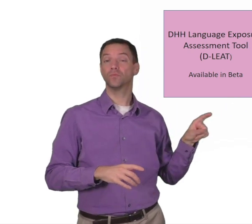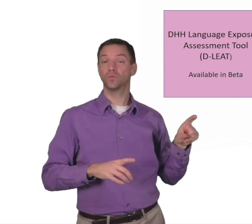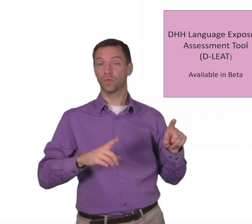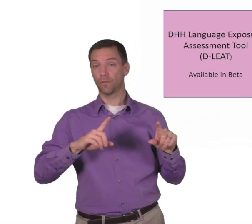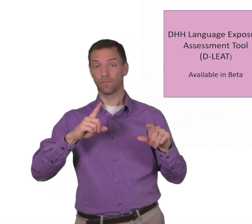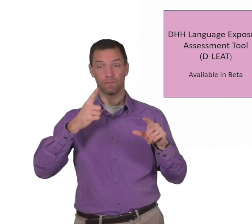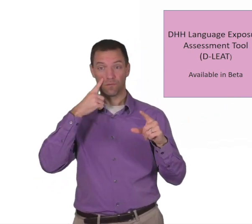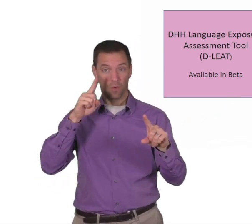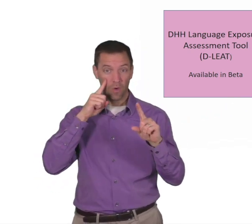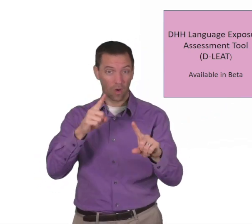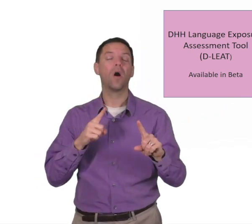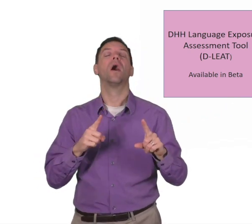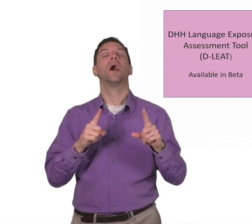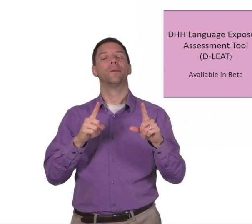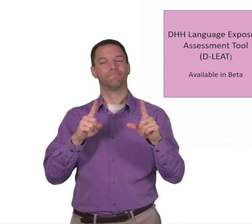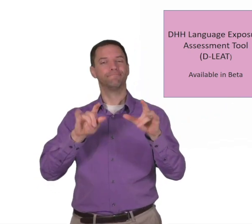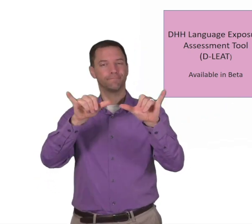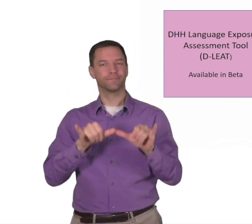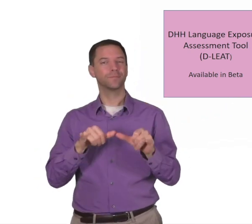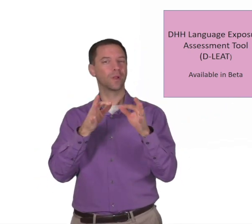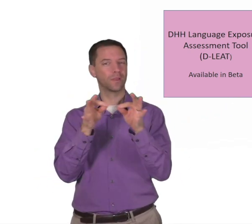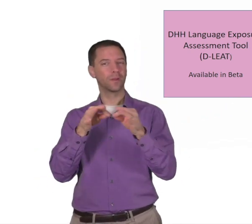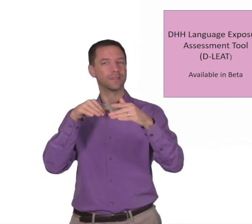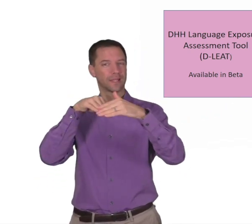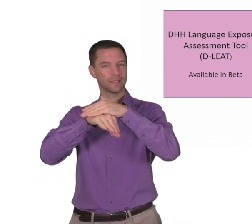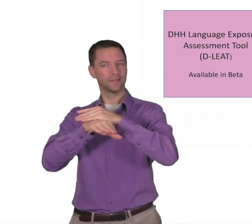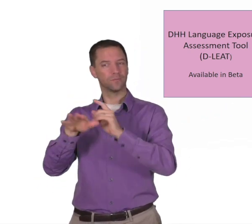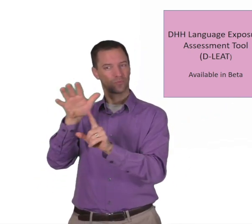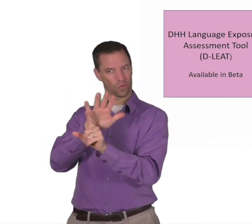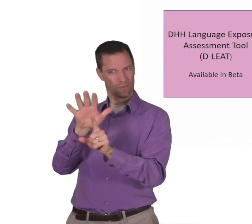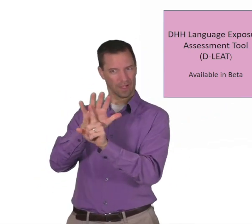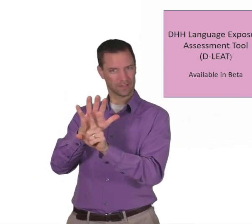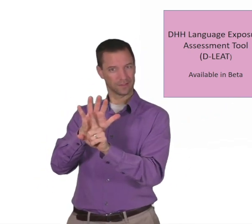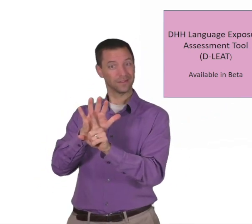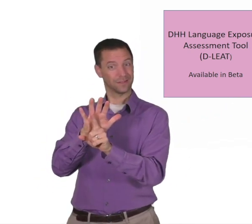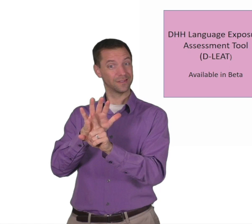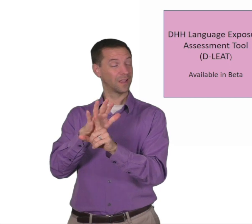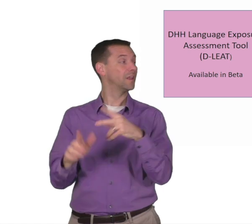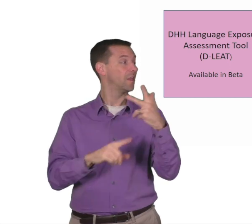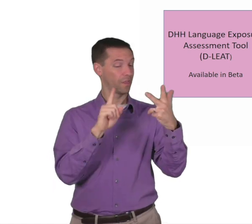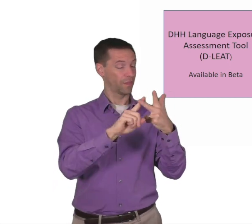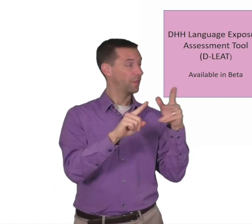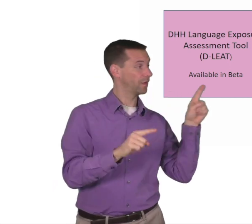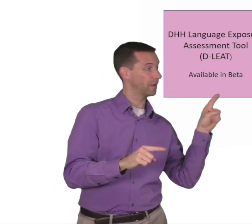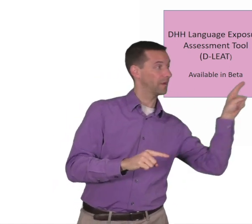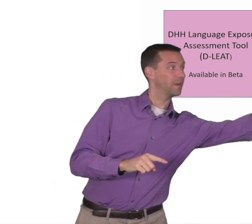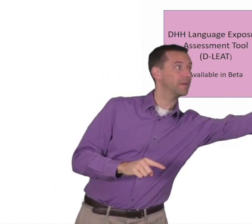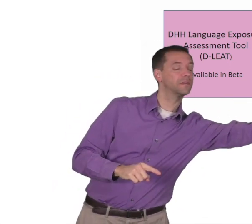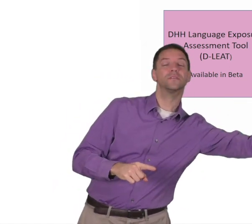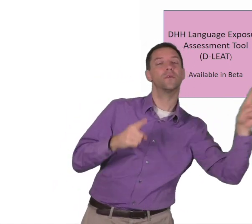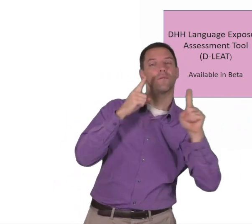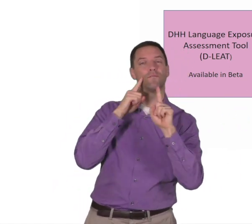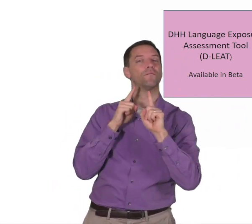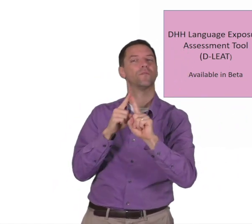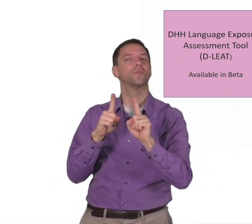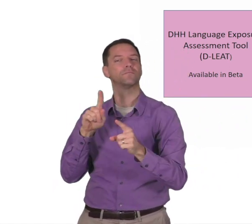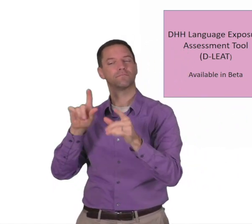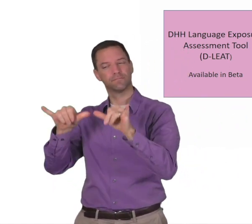The first 2 have to do with the goal of measuring language access profiles, and the third one